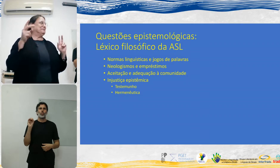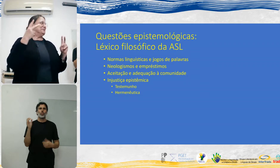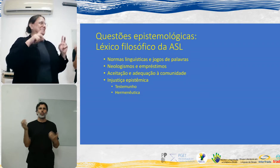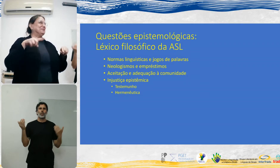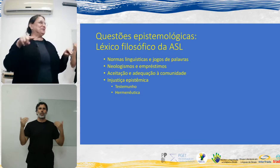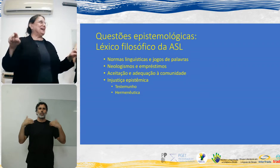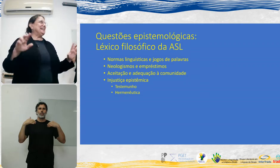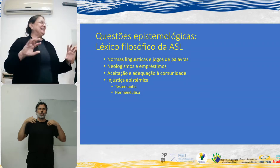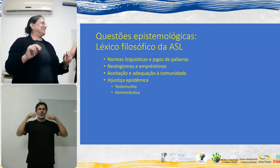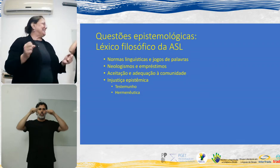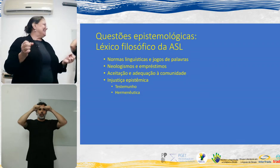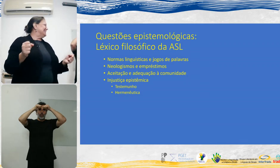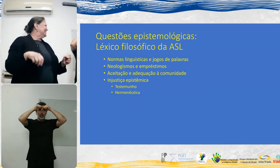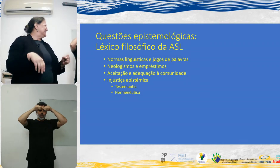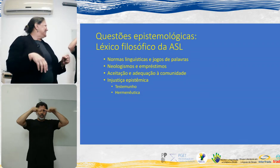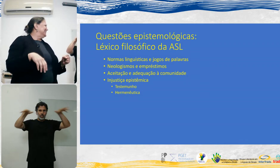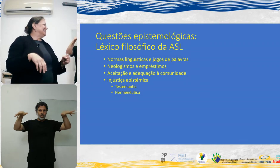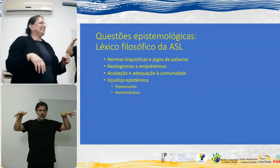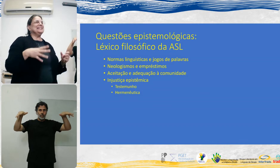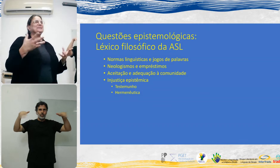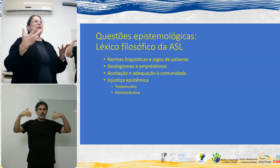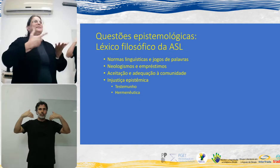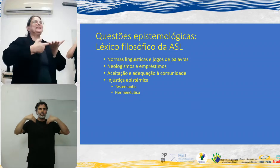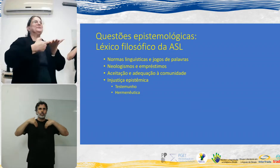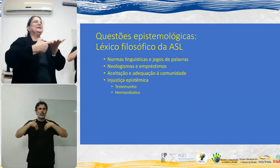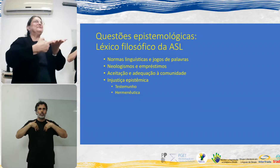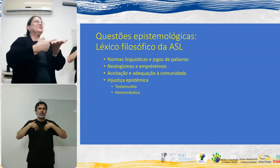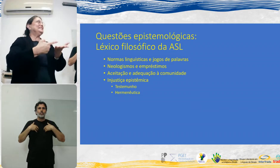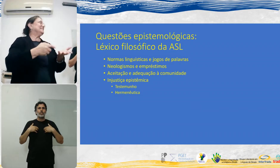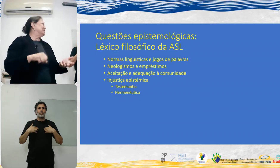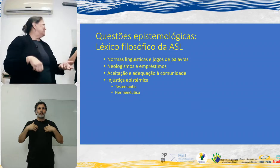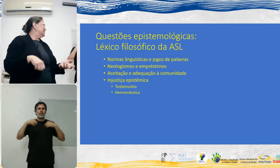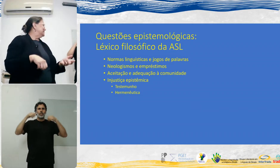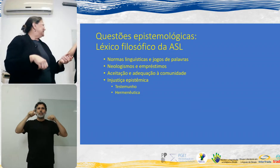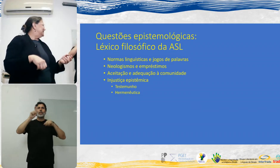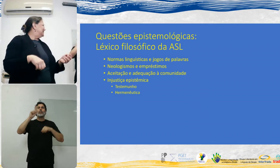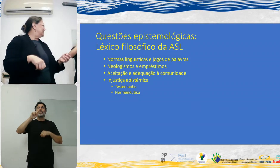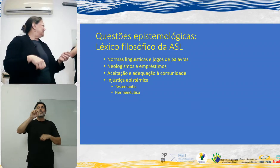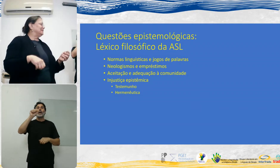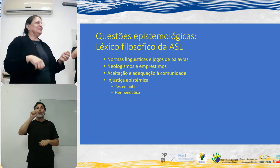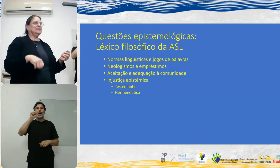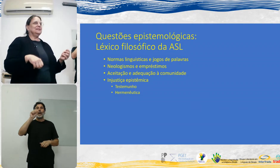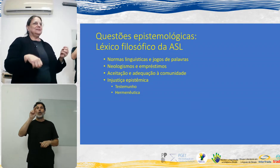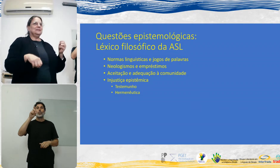Interesting. I'm seeing a variety of signs. That's why I can't wait for the discussion.